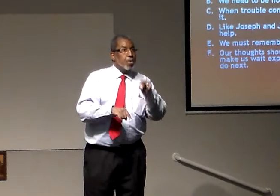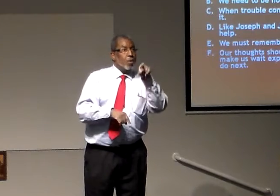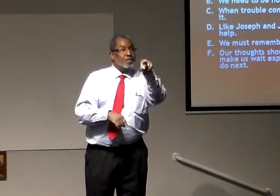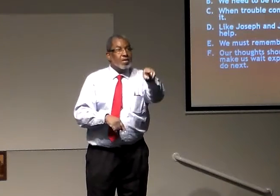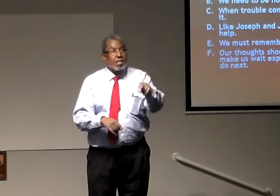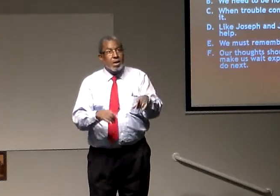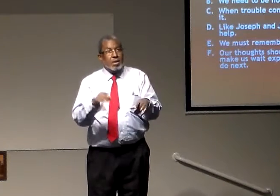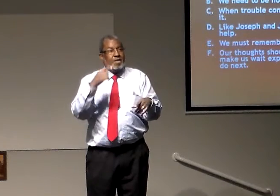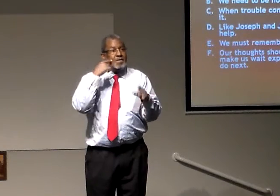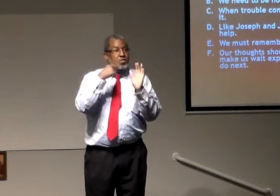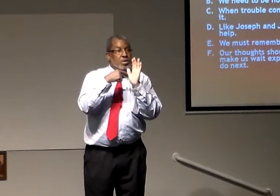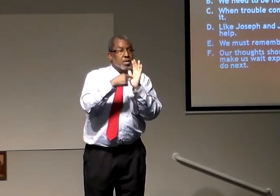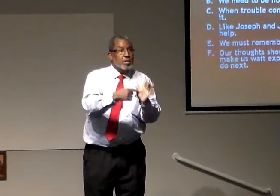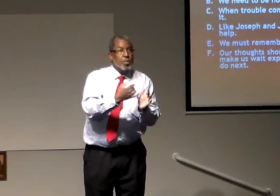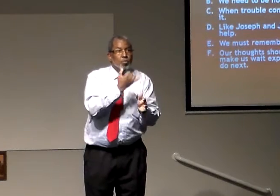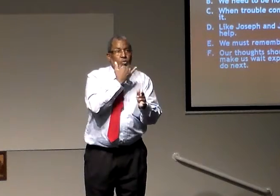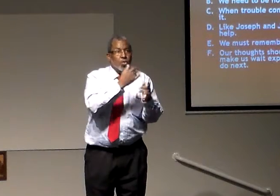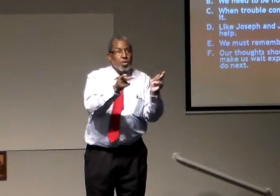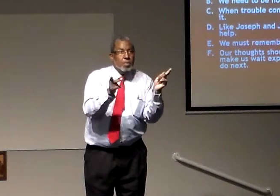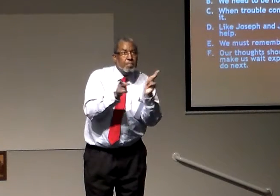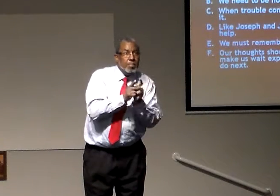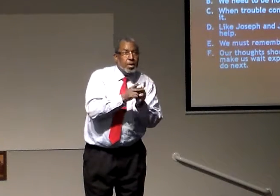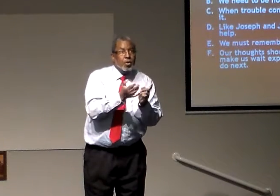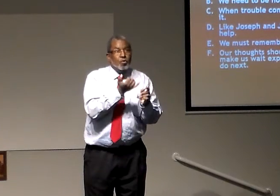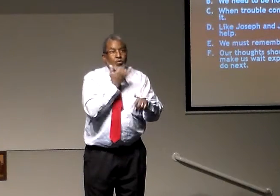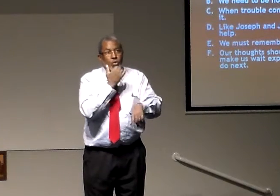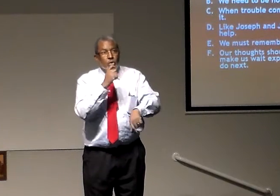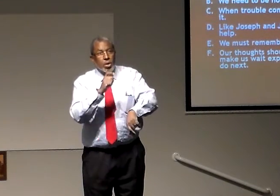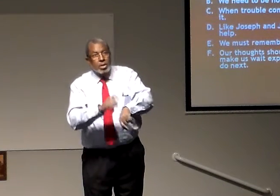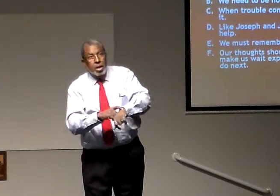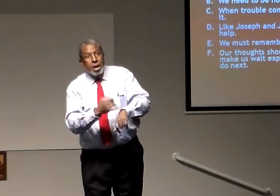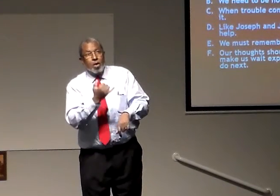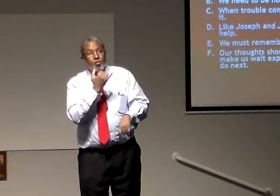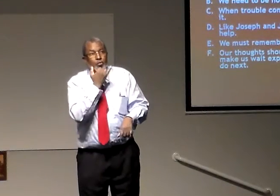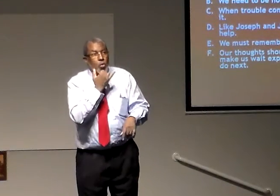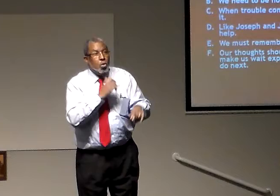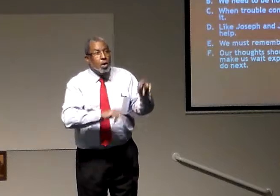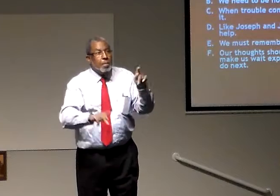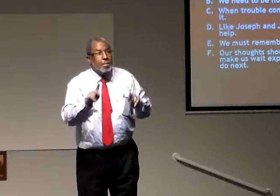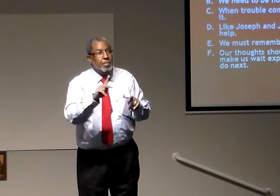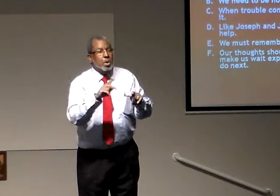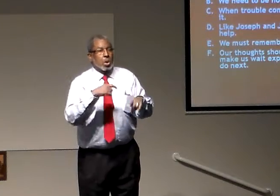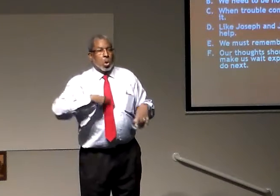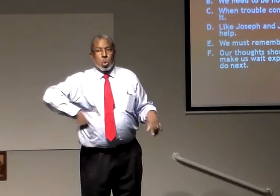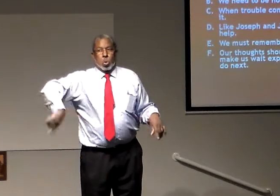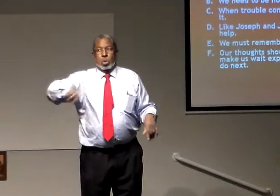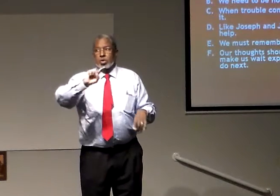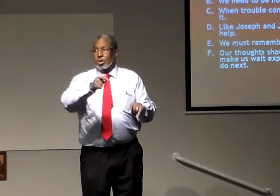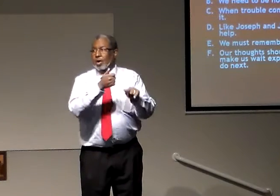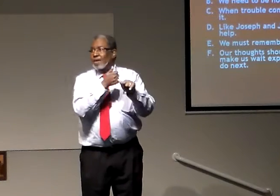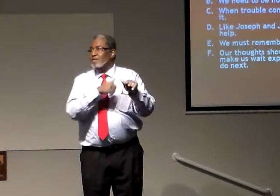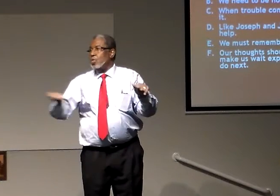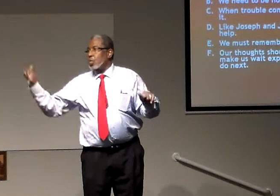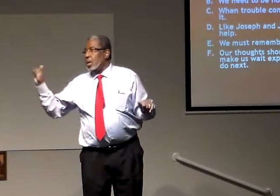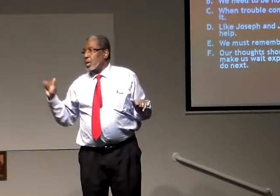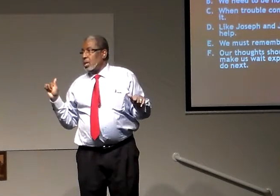Where does it happen? It happens over there. For example, wrong place, wrong time, wrong people. We